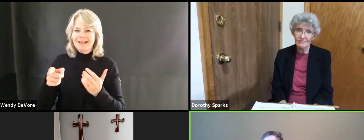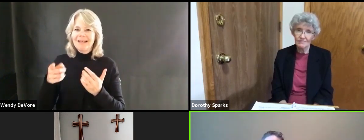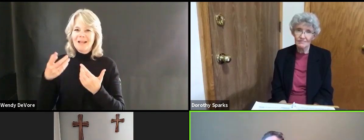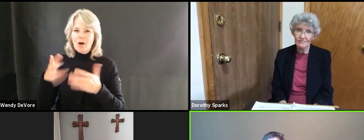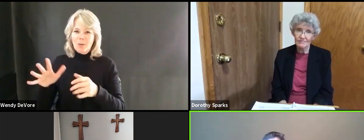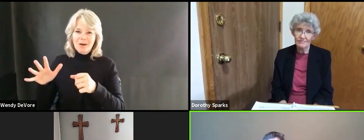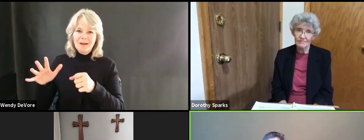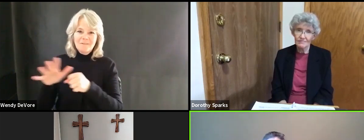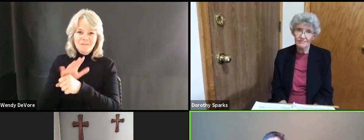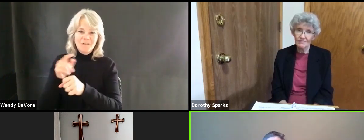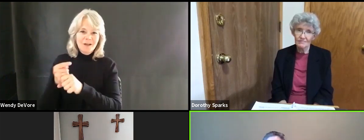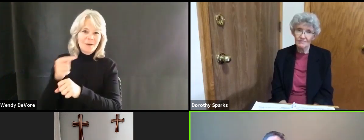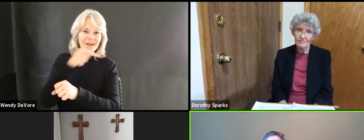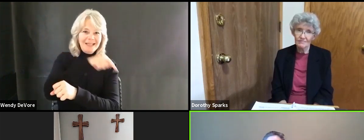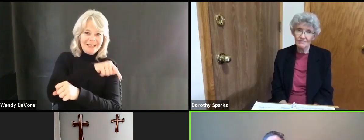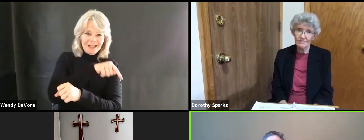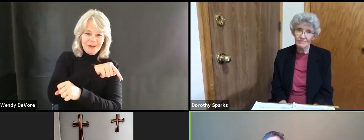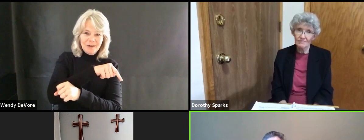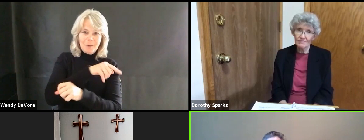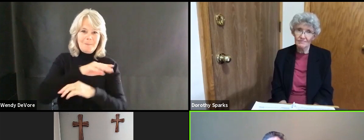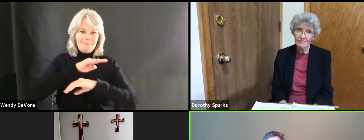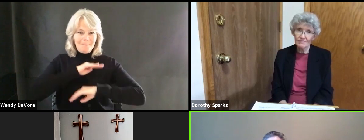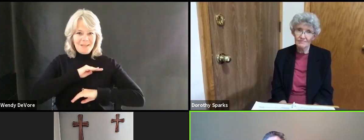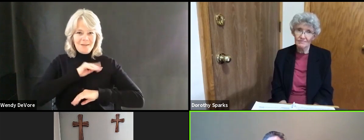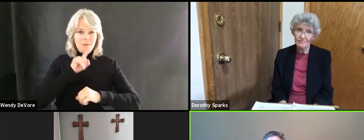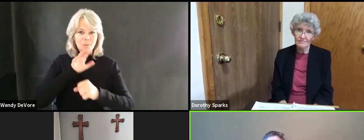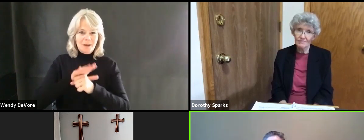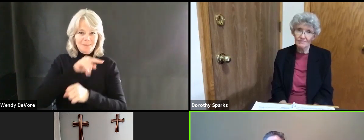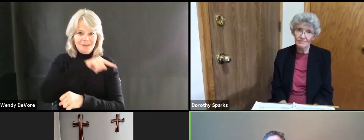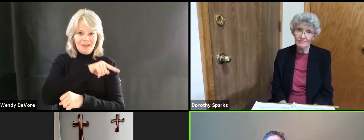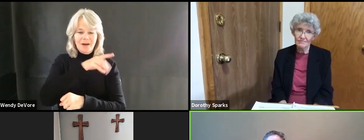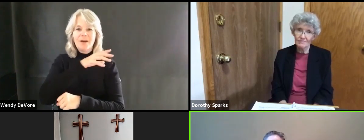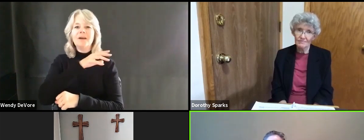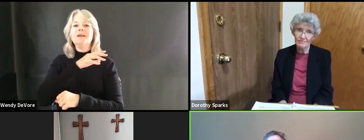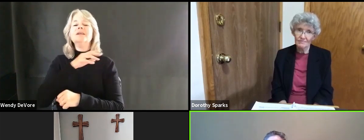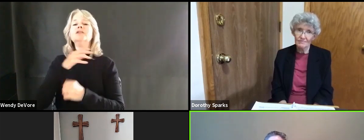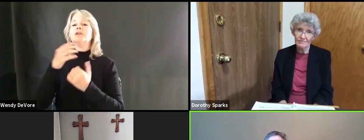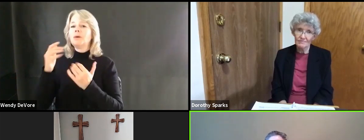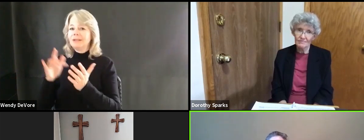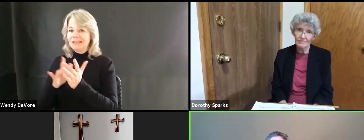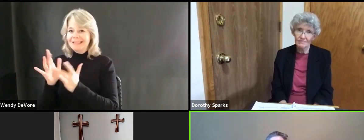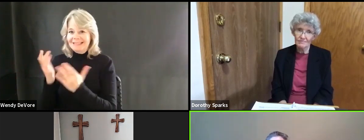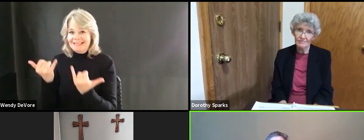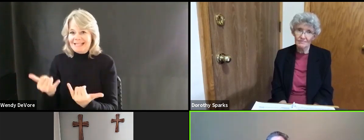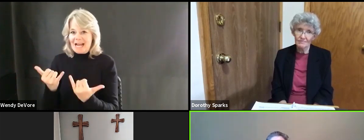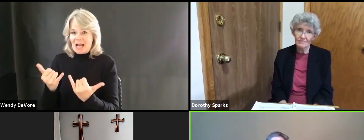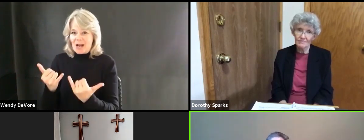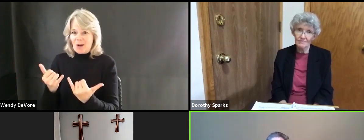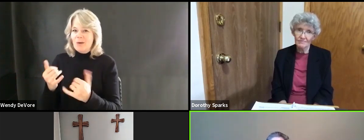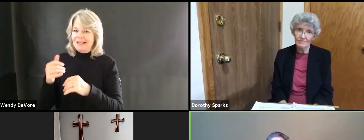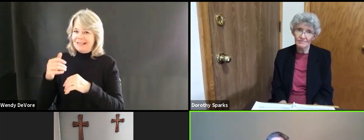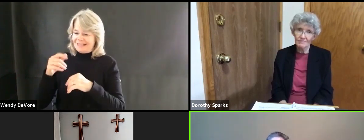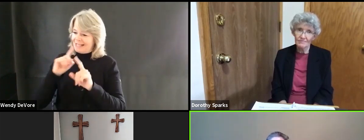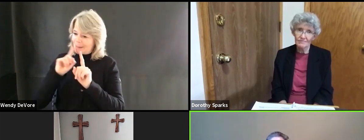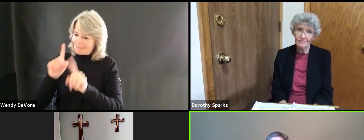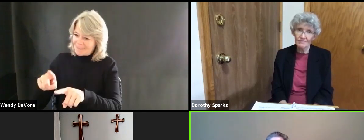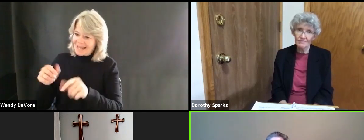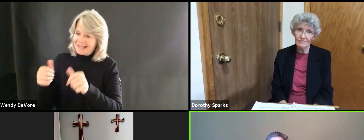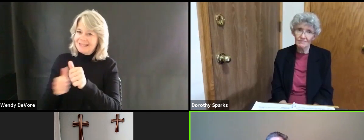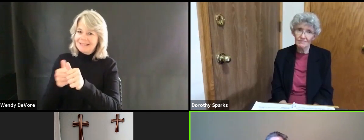Jesus sends the disciples with a mission to teach others